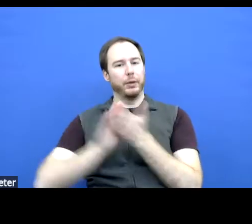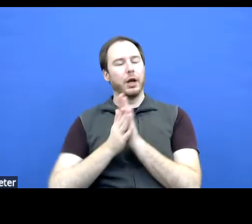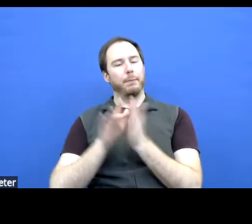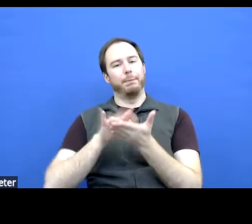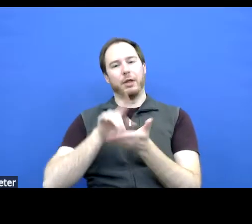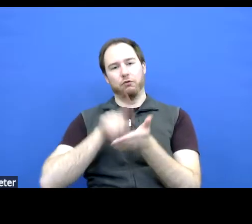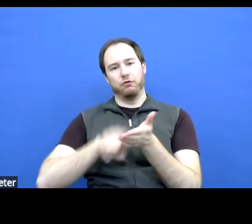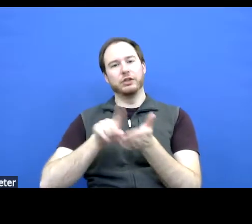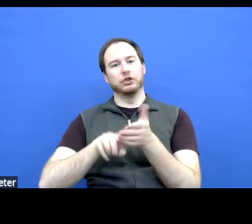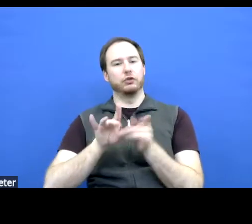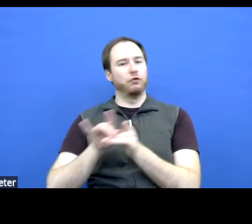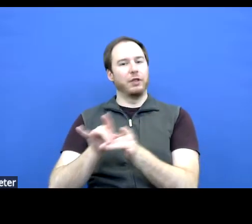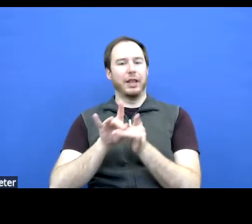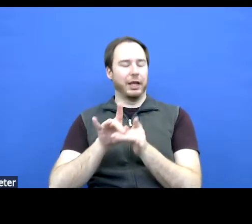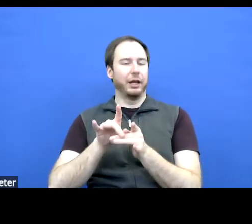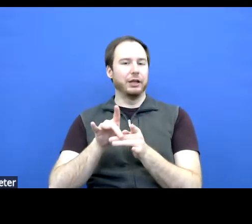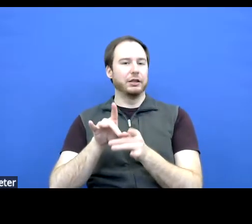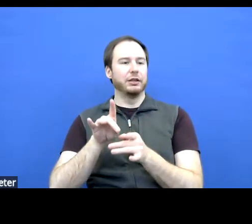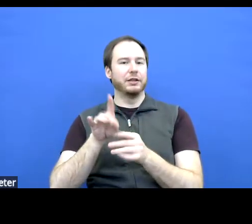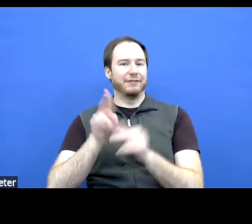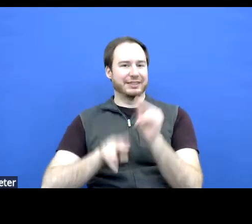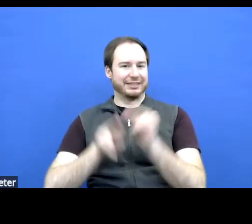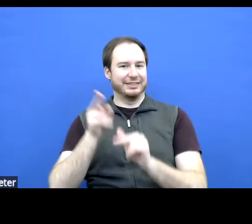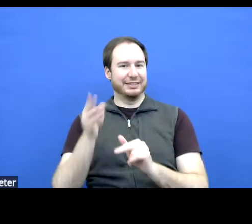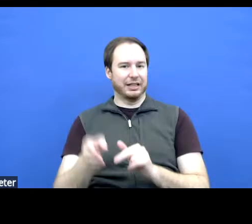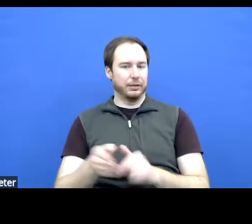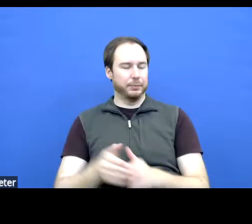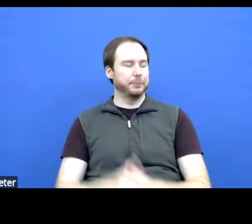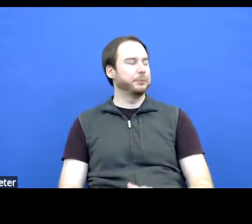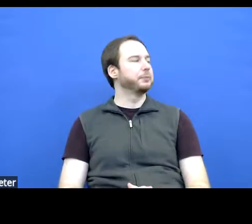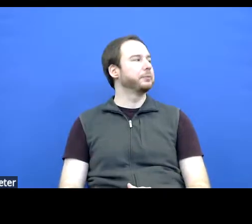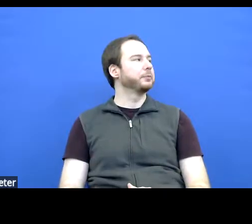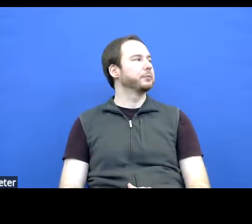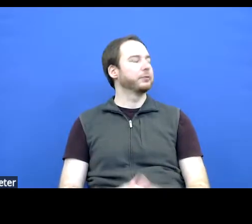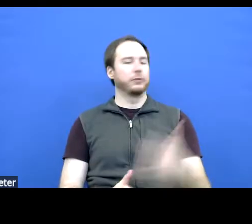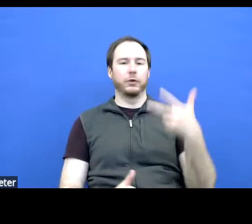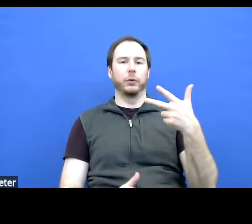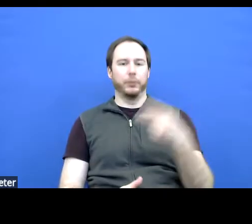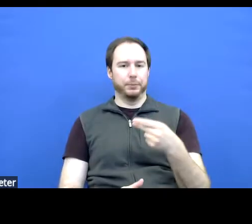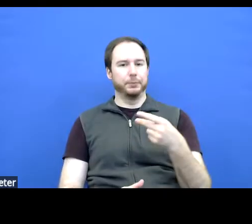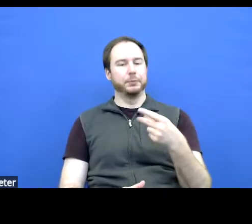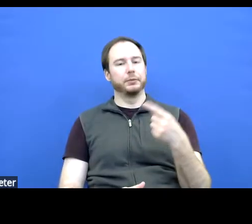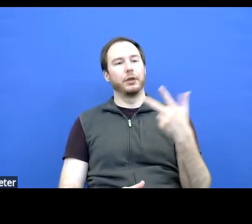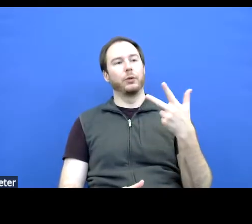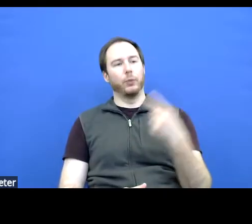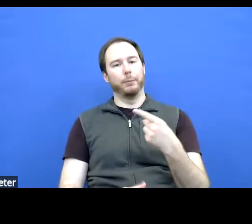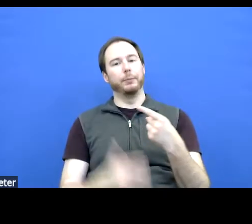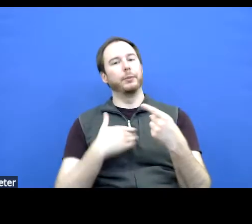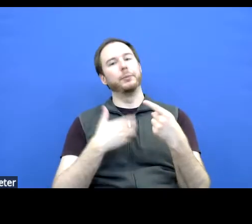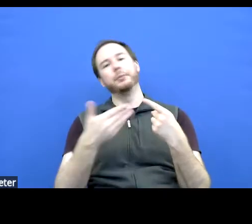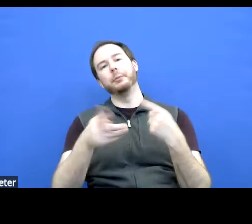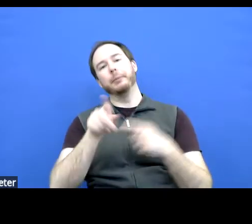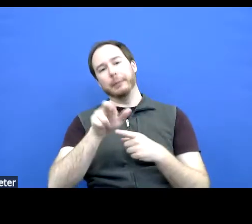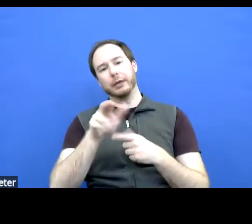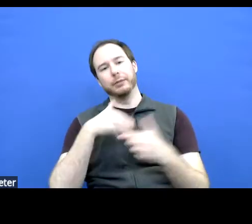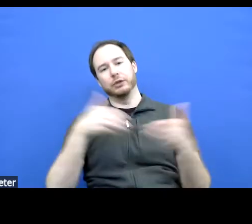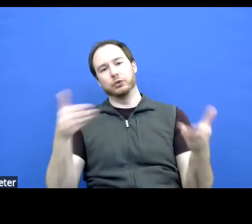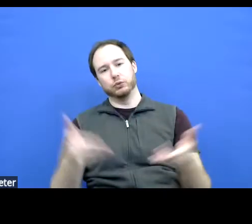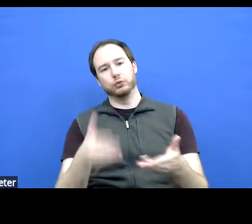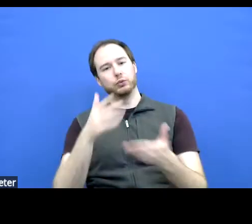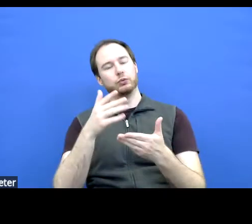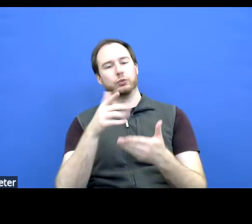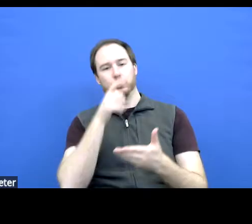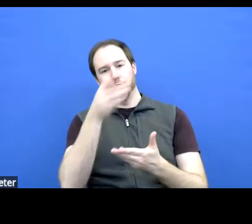related uses facility. All right. Peter, please introduce yourself and your relationship to the